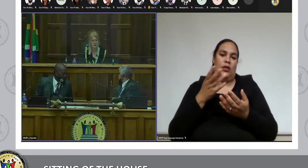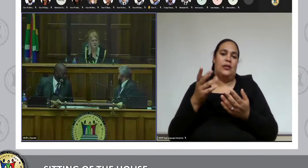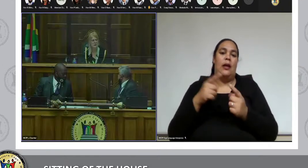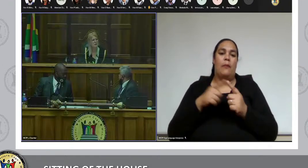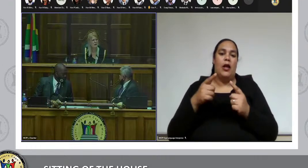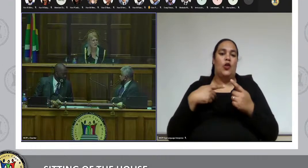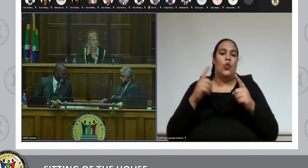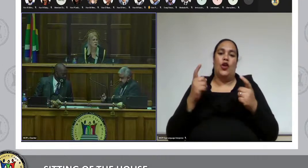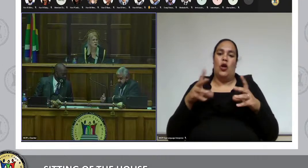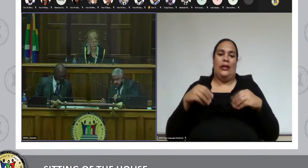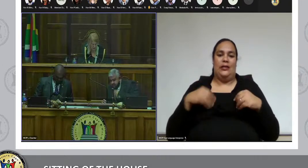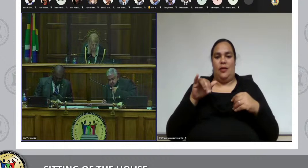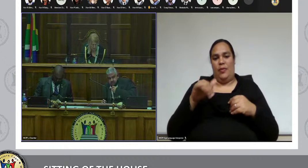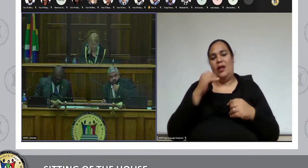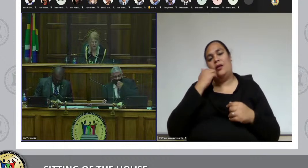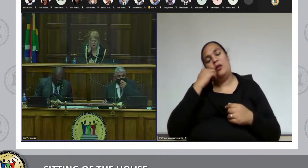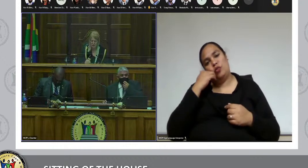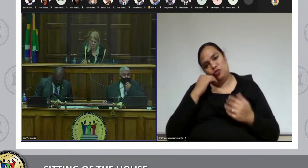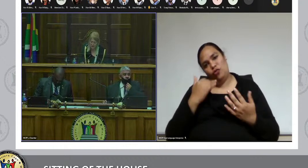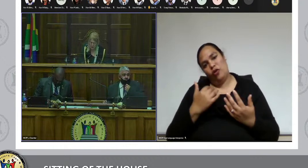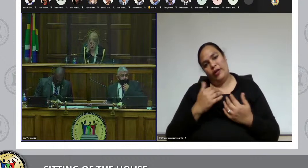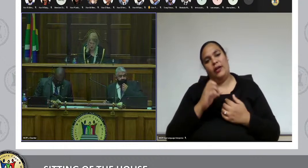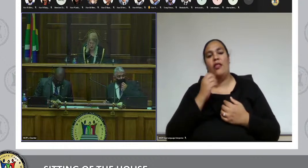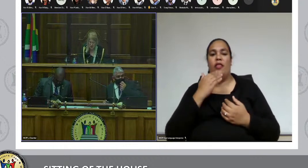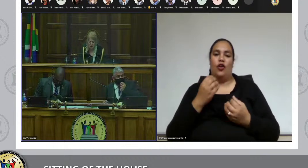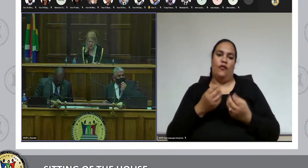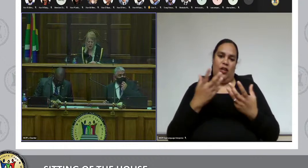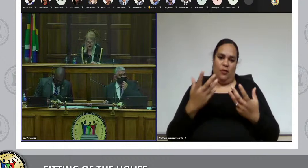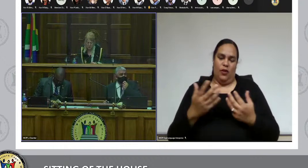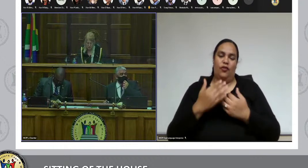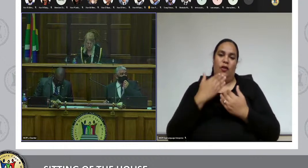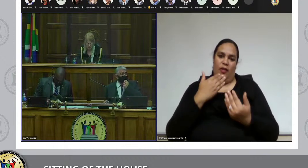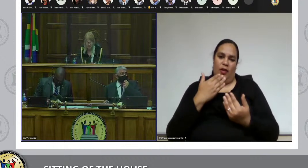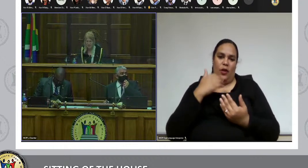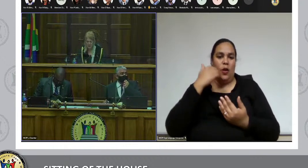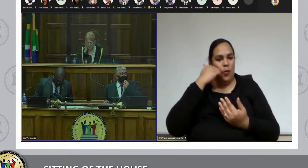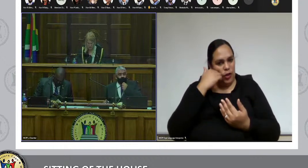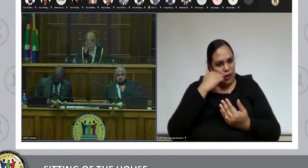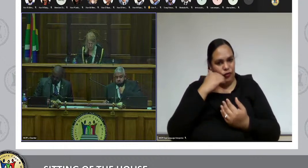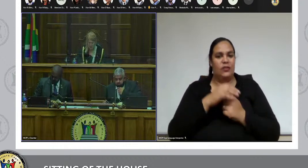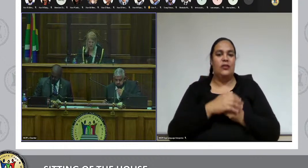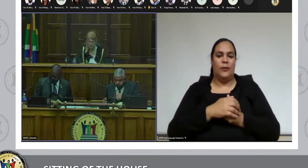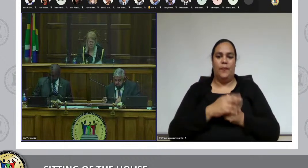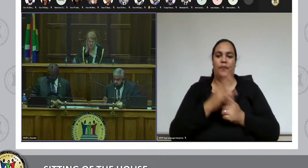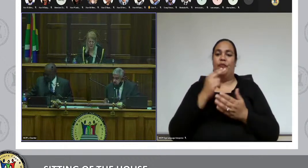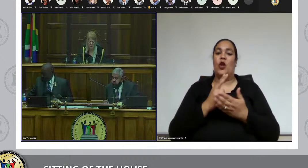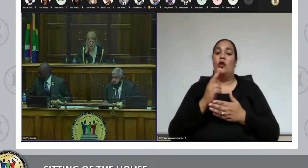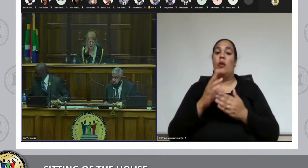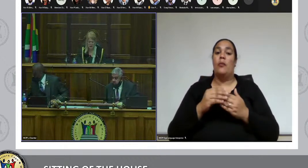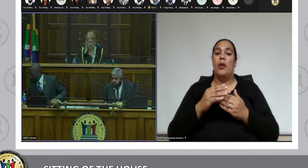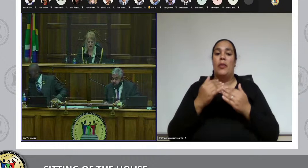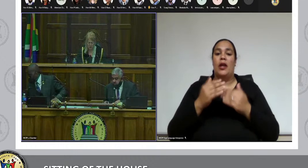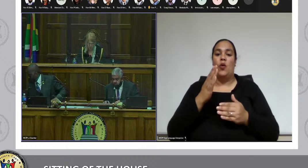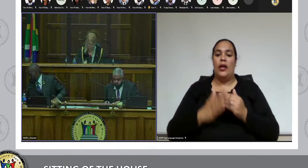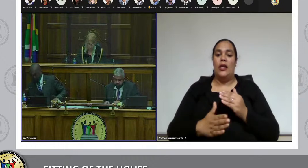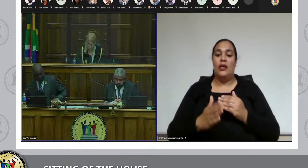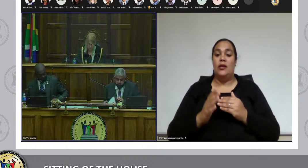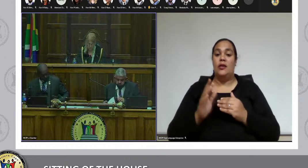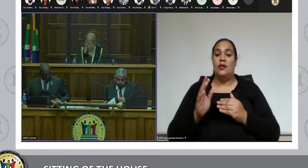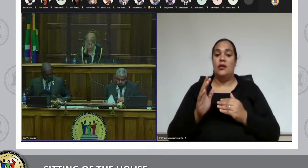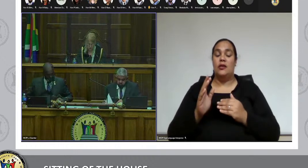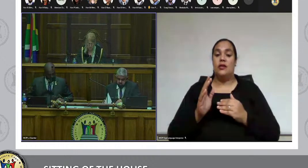We can't accept that, unfortunately. Okay. Thank you very much. Apologies. Honourable members, that brings us to the end